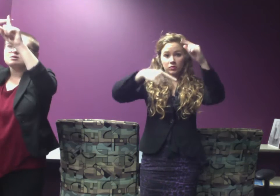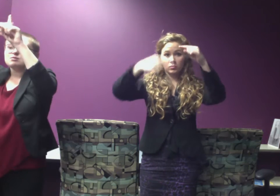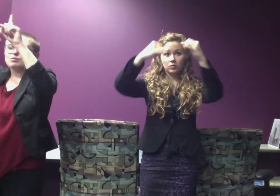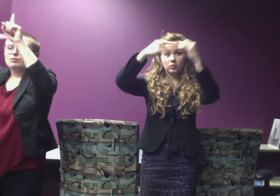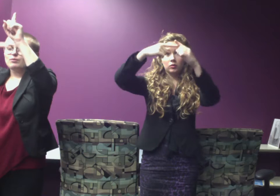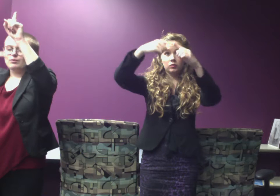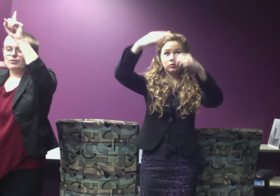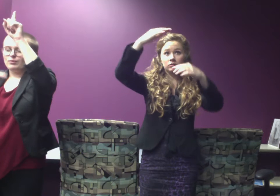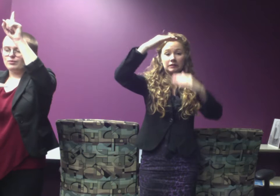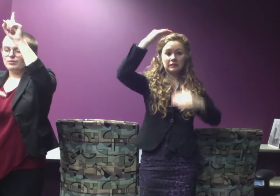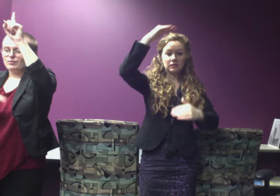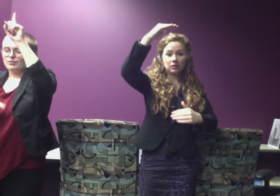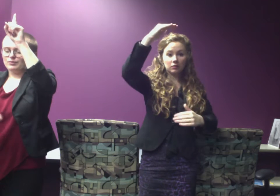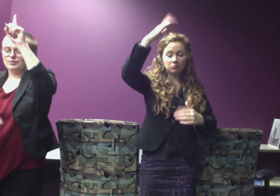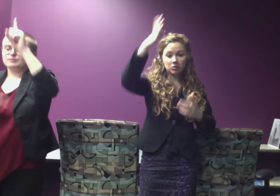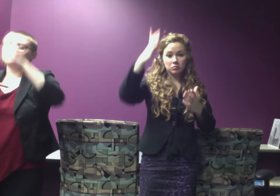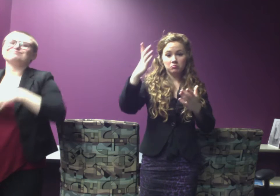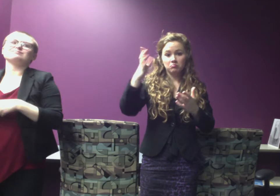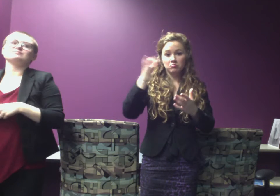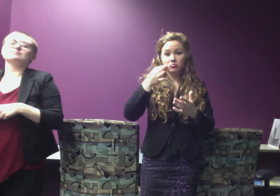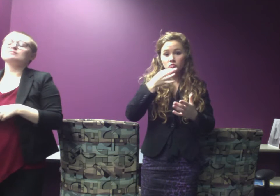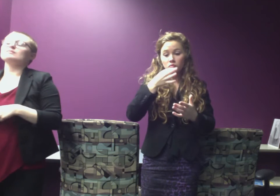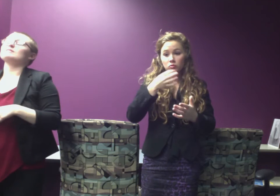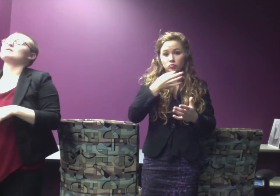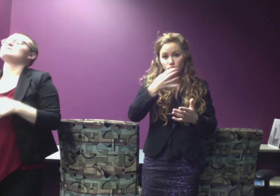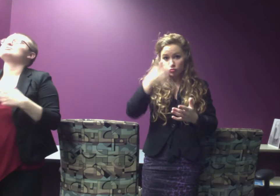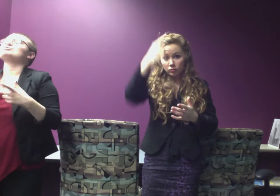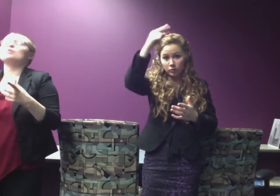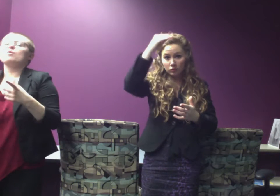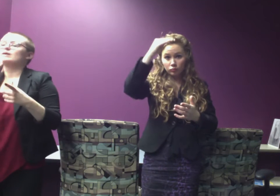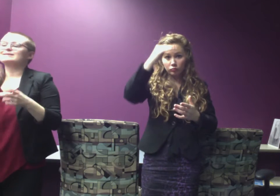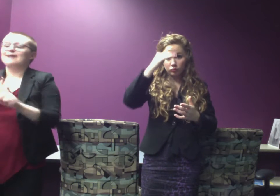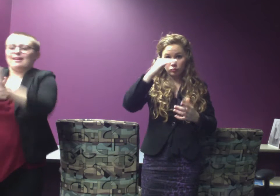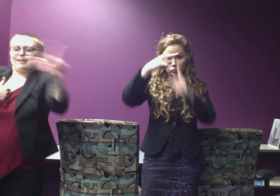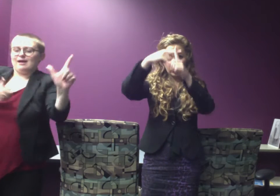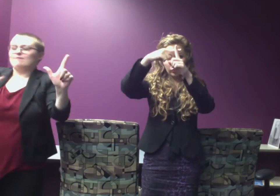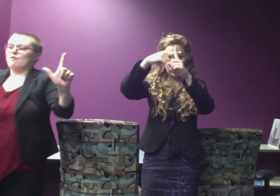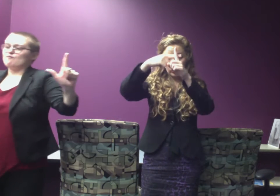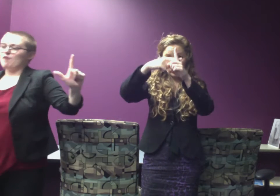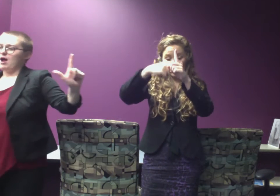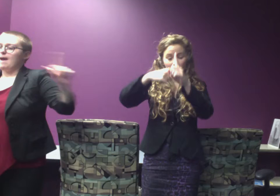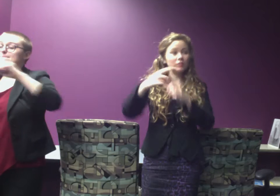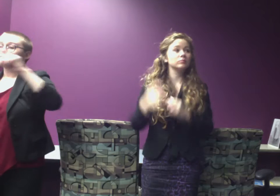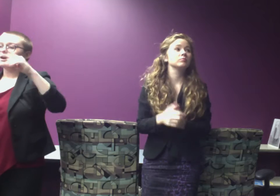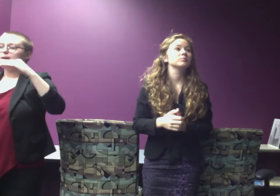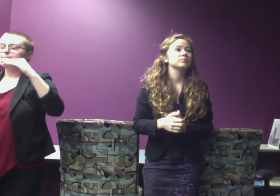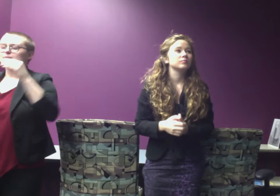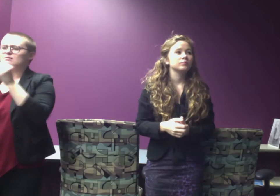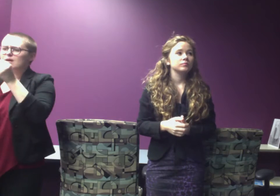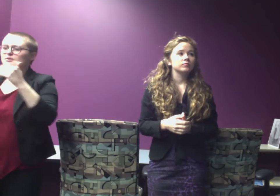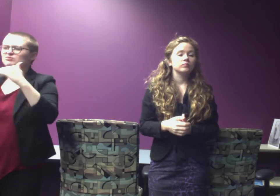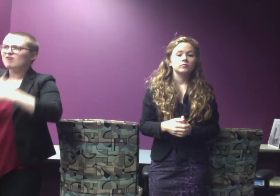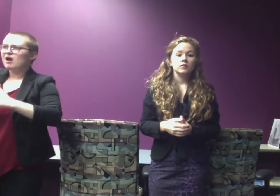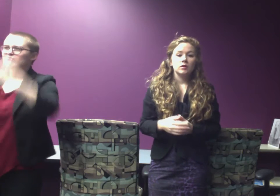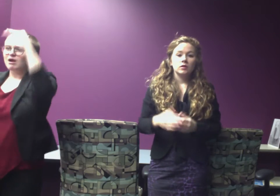numbers. So instead of right and left, the larger numbers would be above on this number line, and the smaller